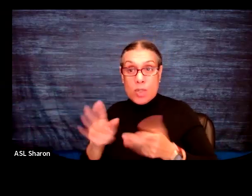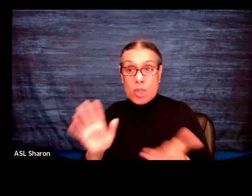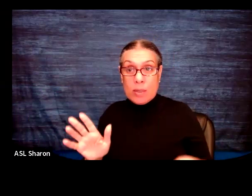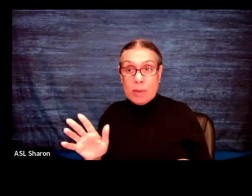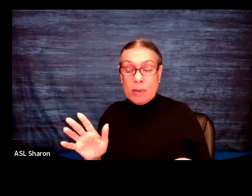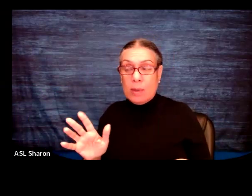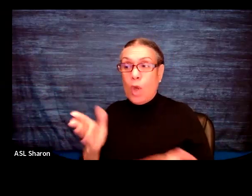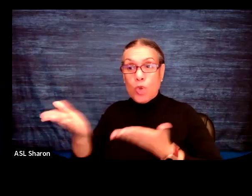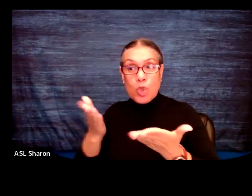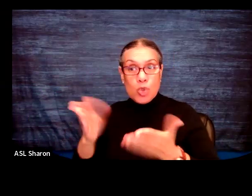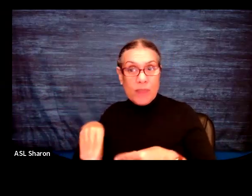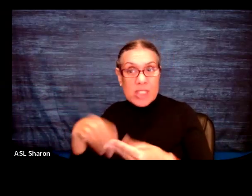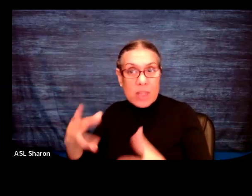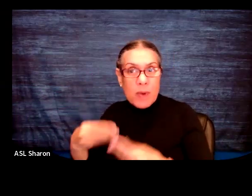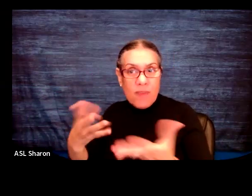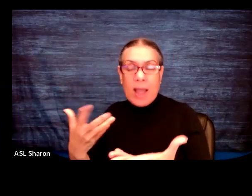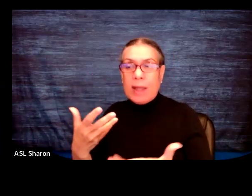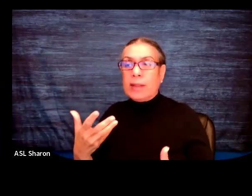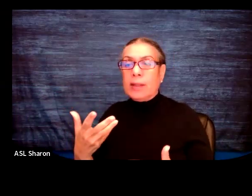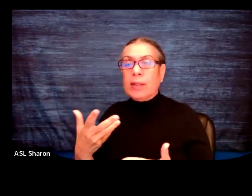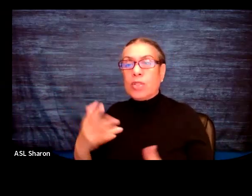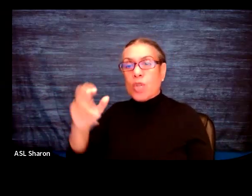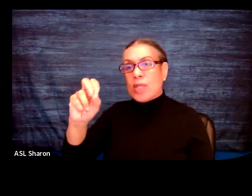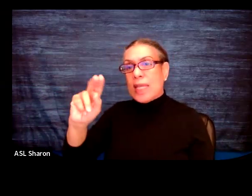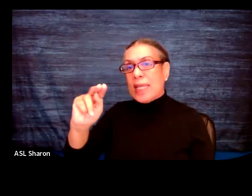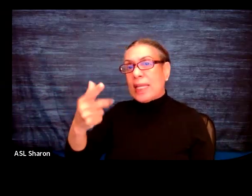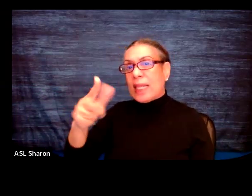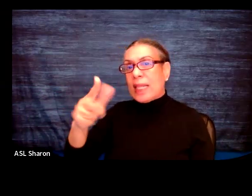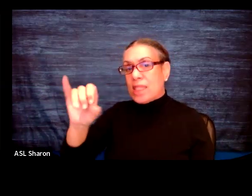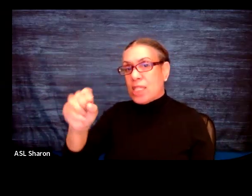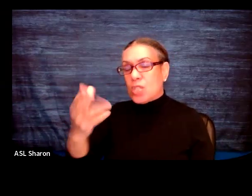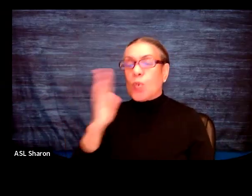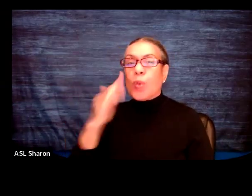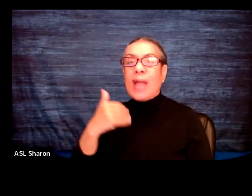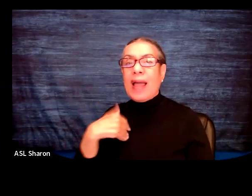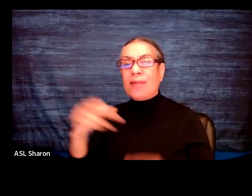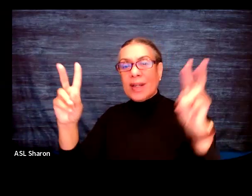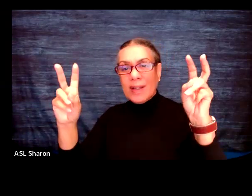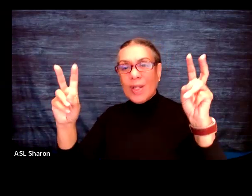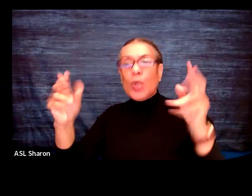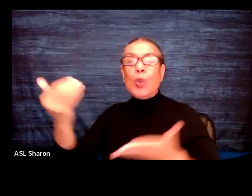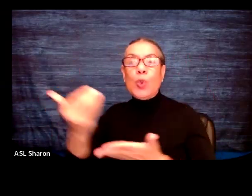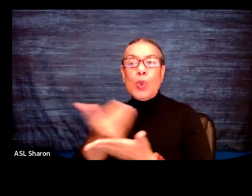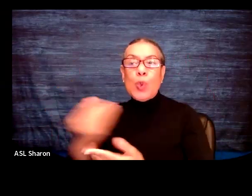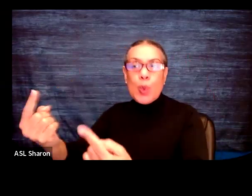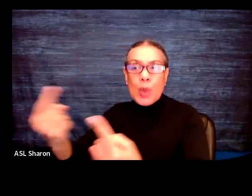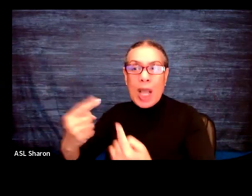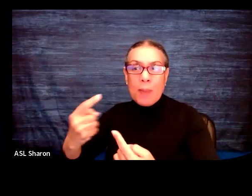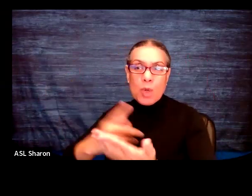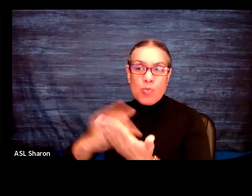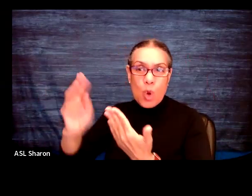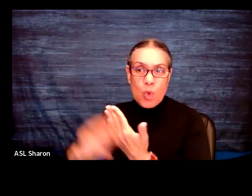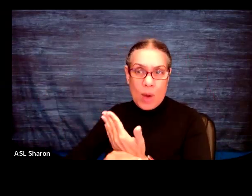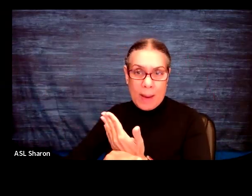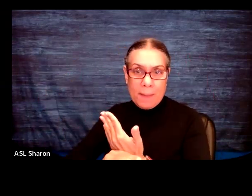Its services it provides. And so the English is now going to have a newcomer program that was formally approved in one of these